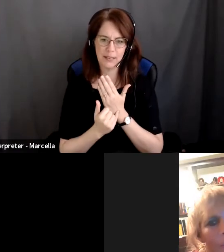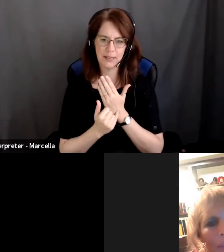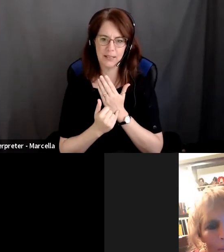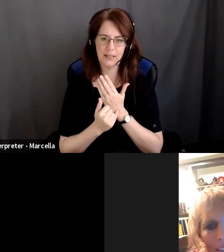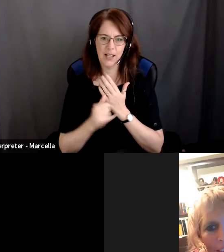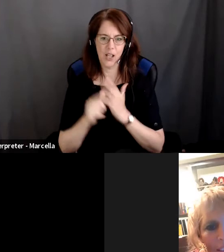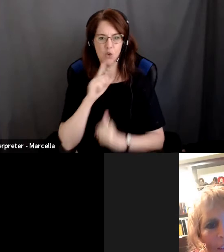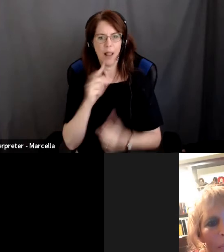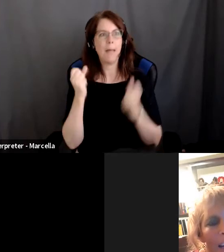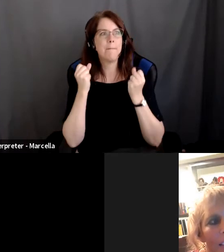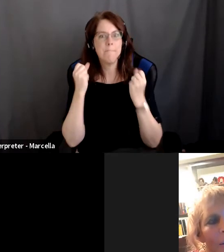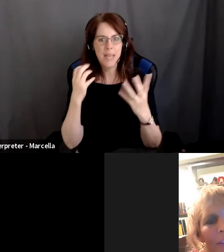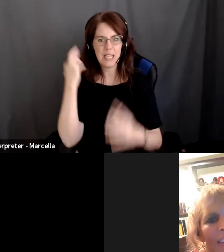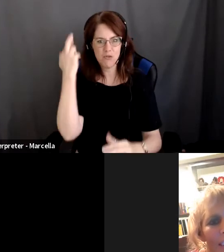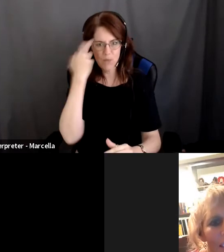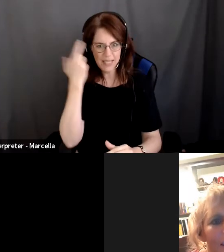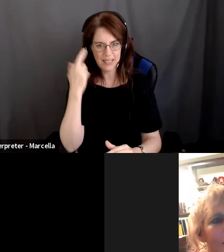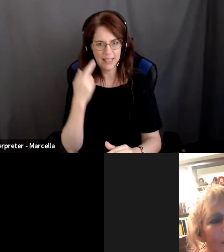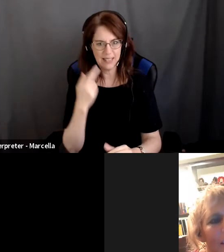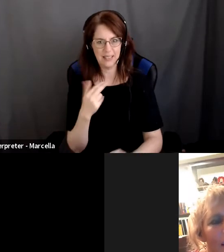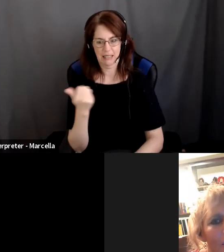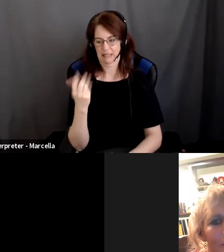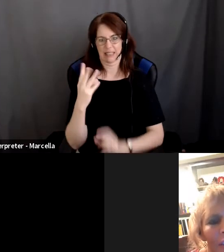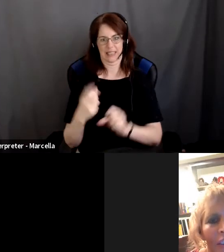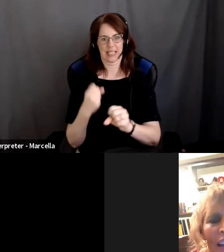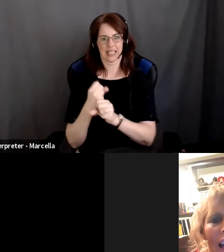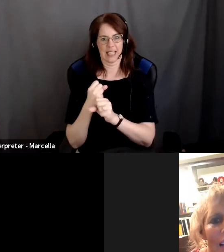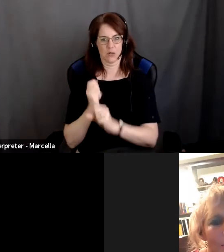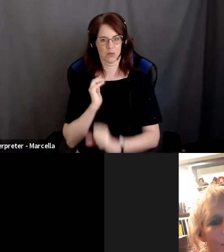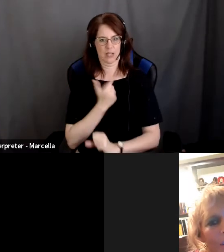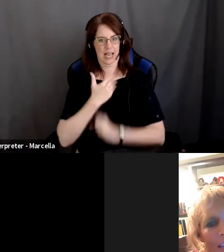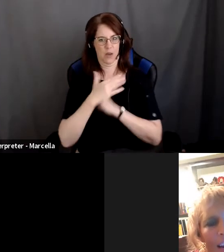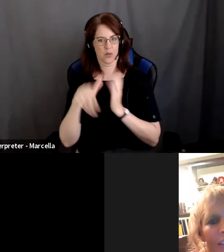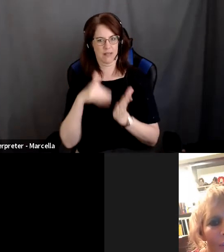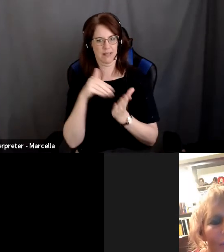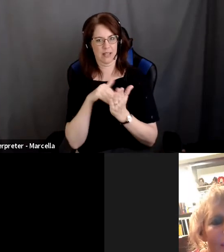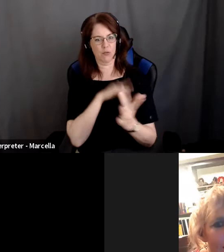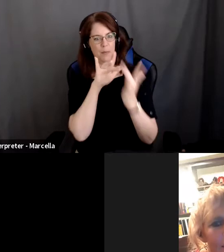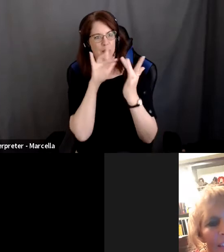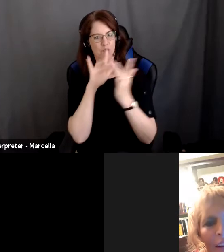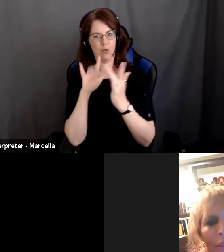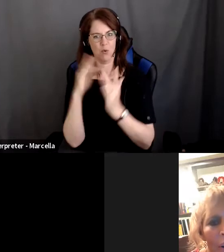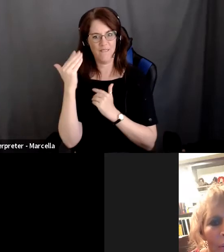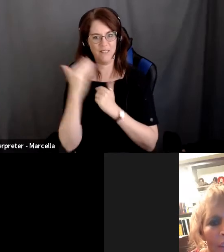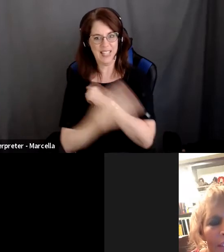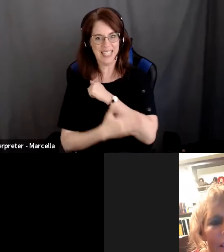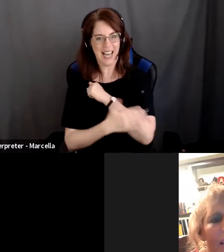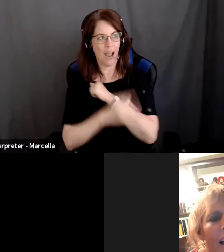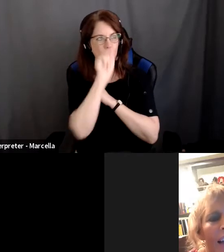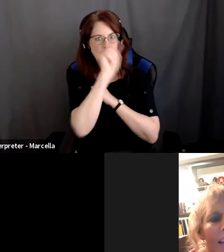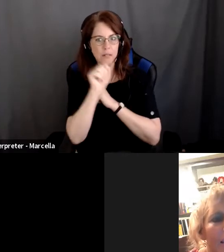there were so many reasons that come back. 16 years that our center has been reaching out to the 15 counties that we work